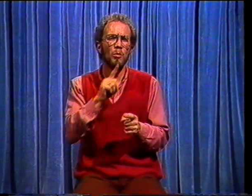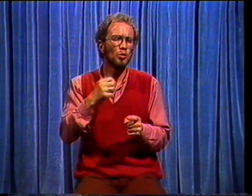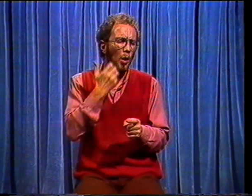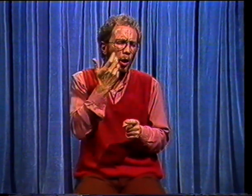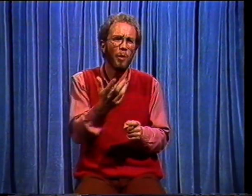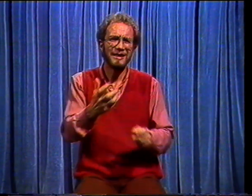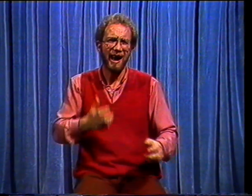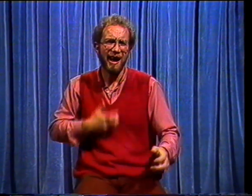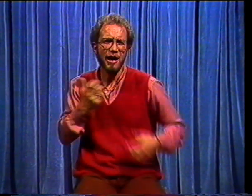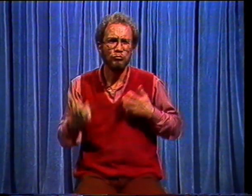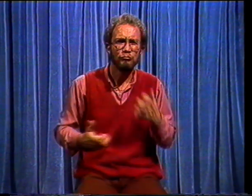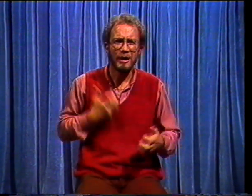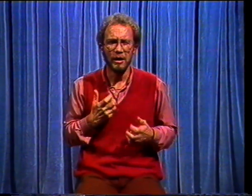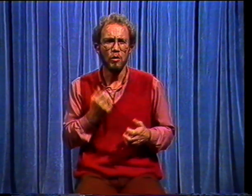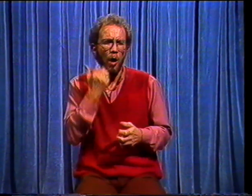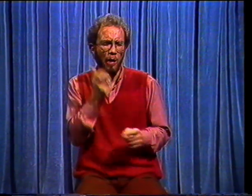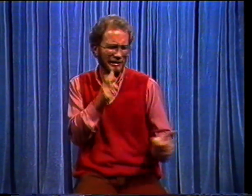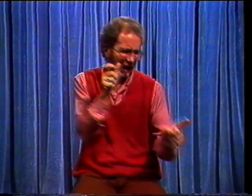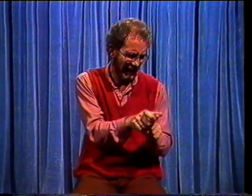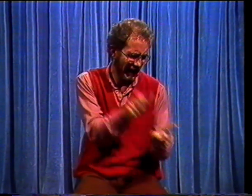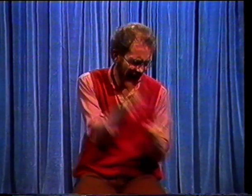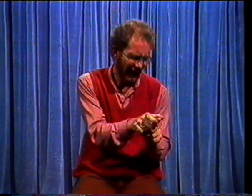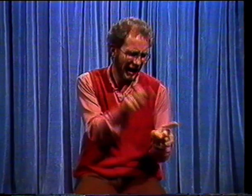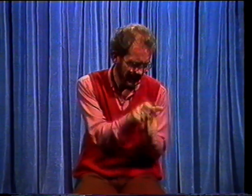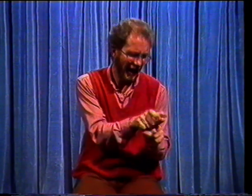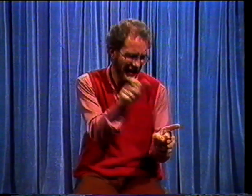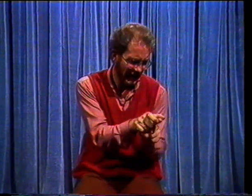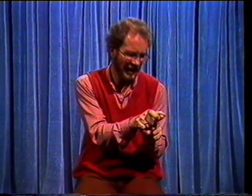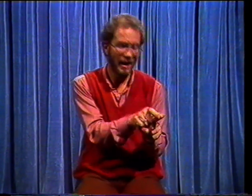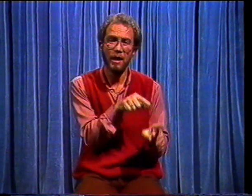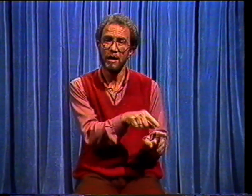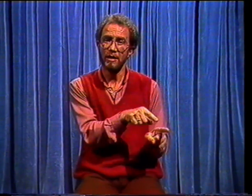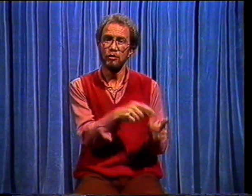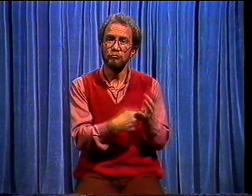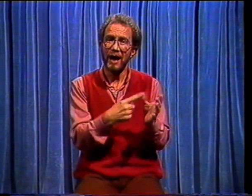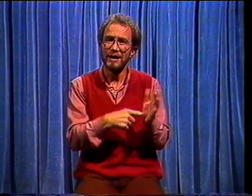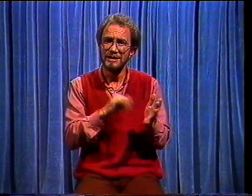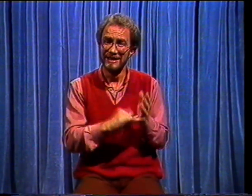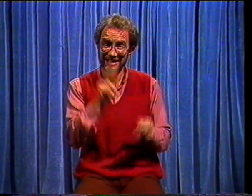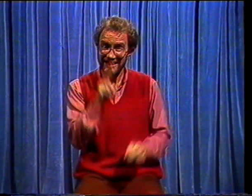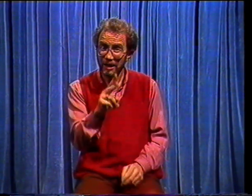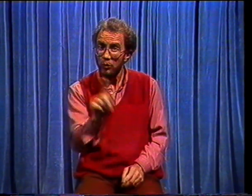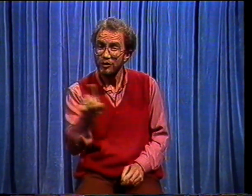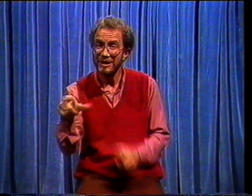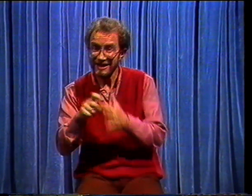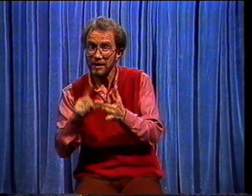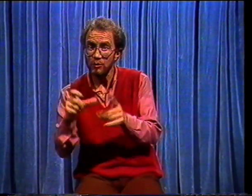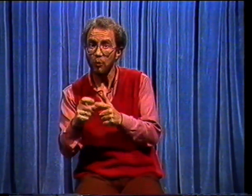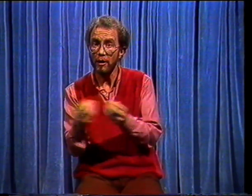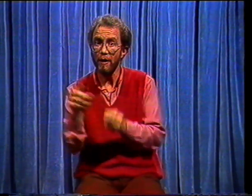the woman was always angry and she was always nagging? She was nagging the rats. Do you see what she did